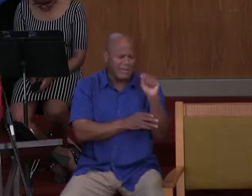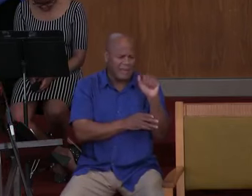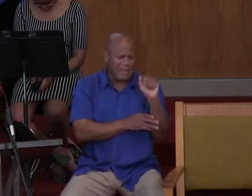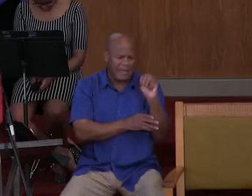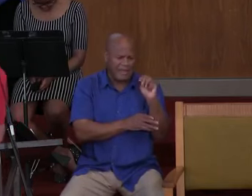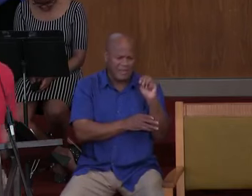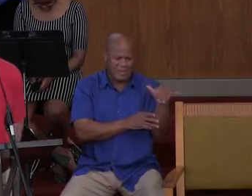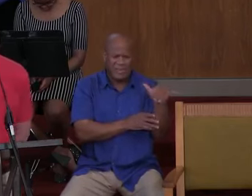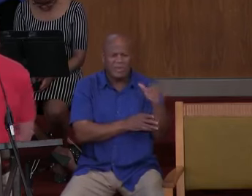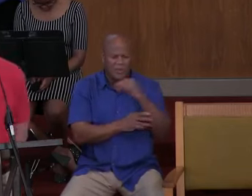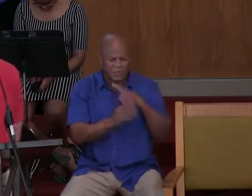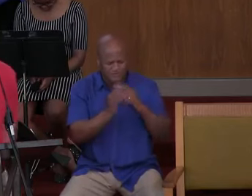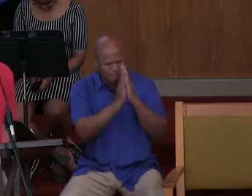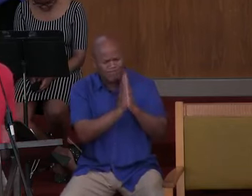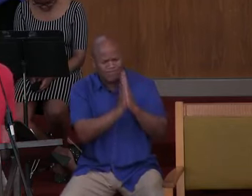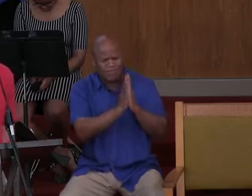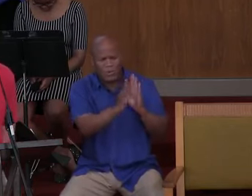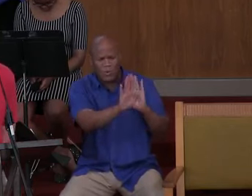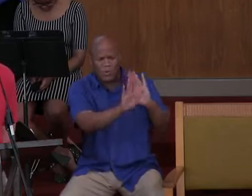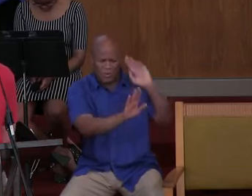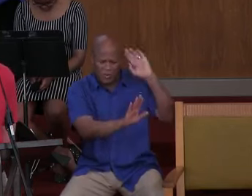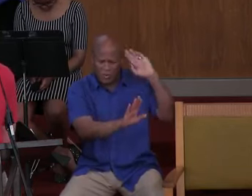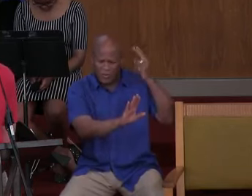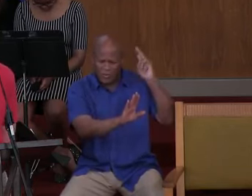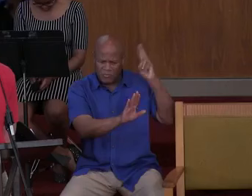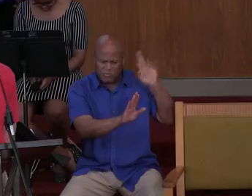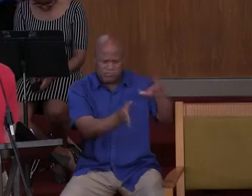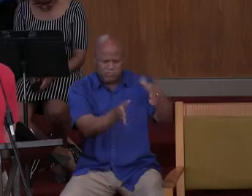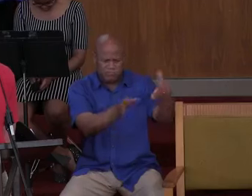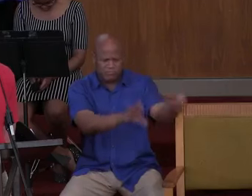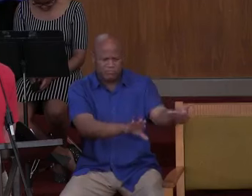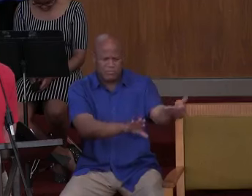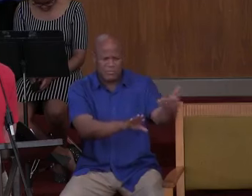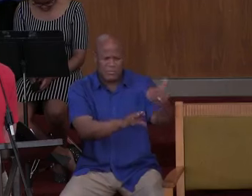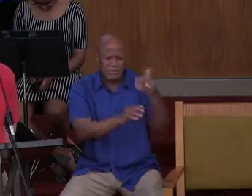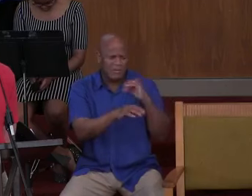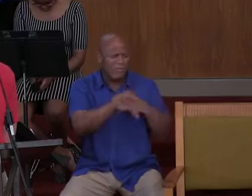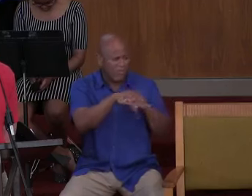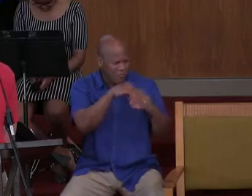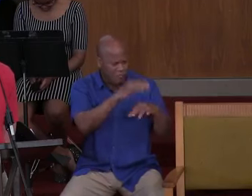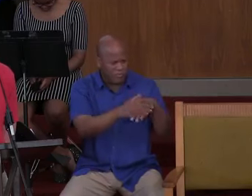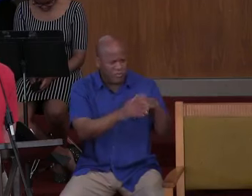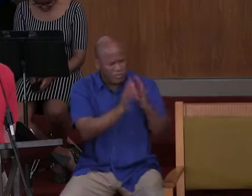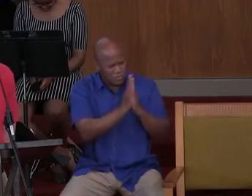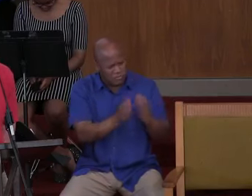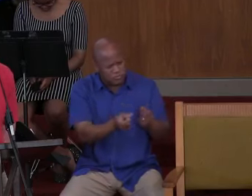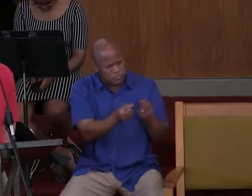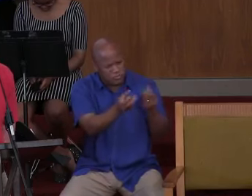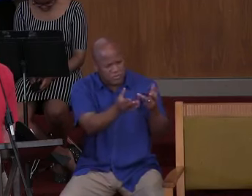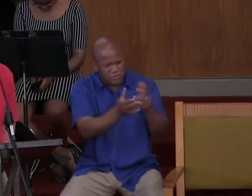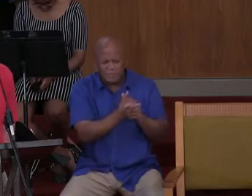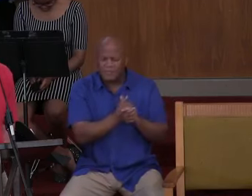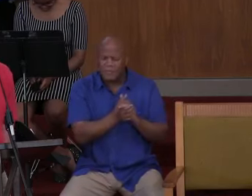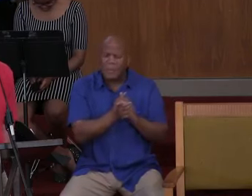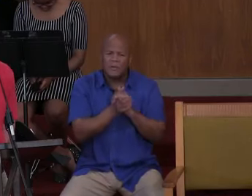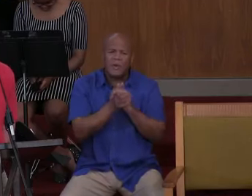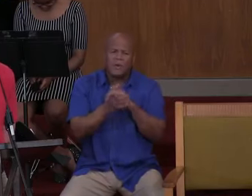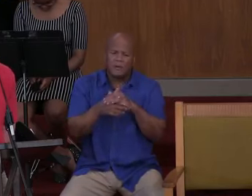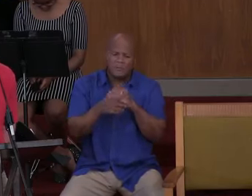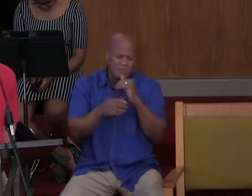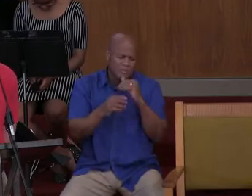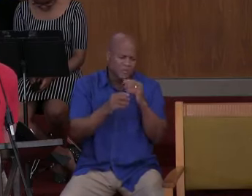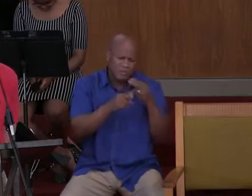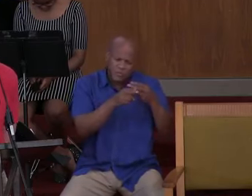Howard. Her uncle passed away, and we pray for comfort there. For an upcoming surgery,